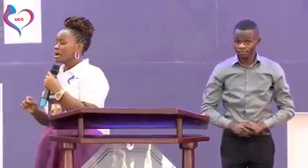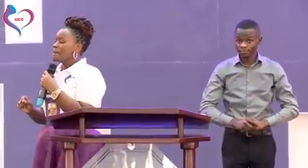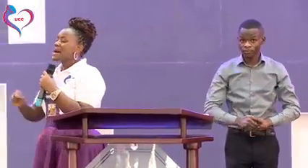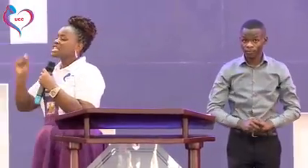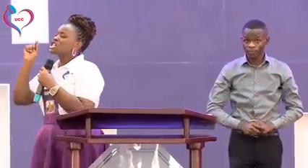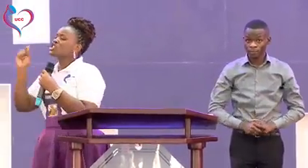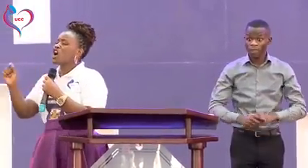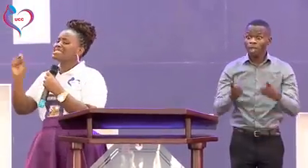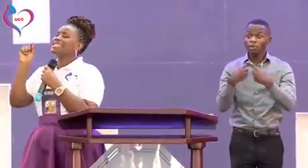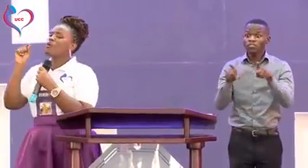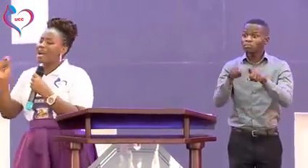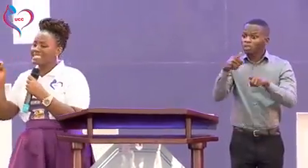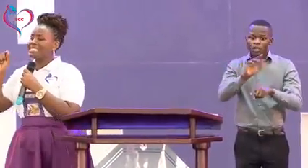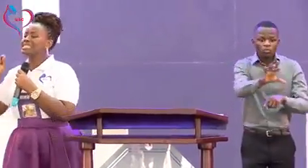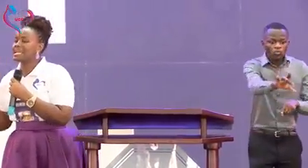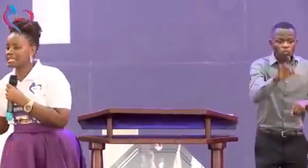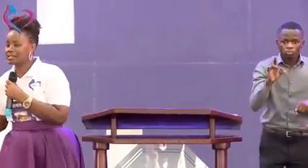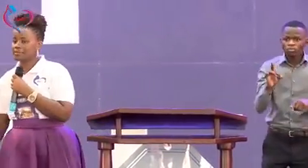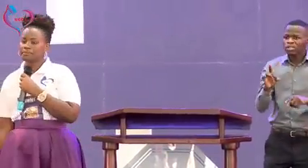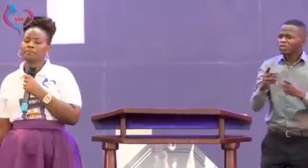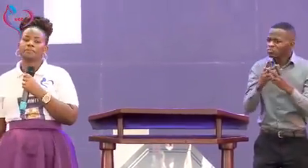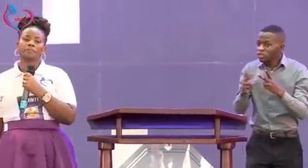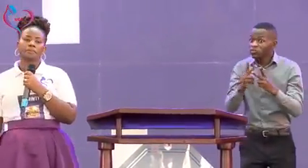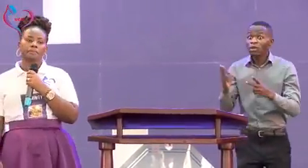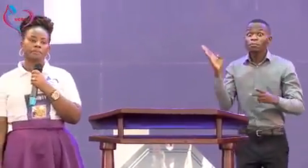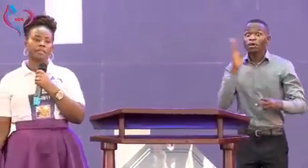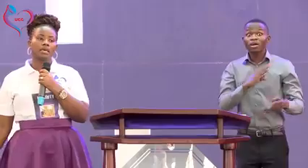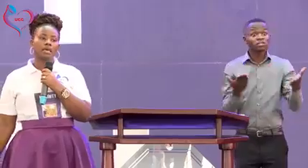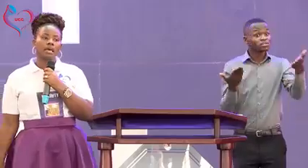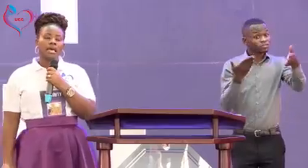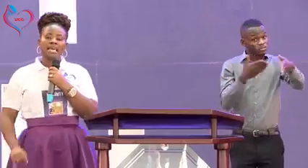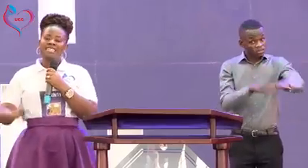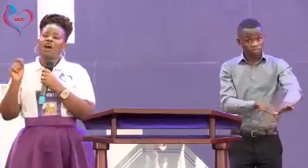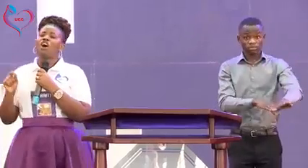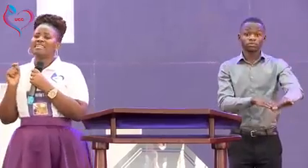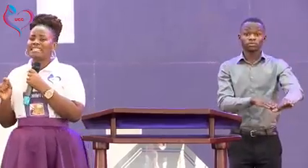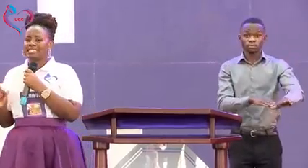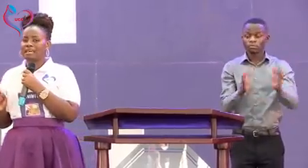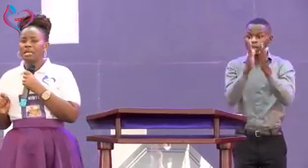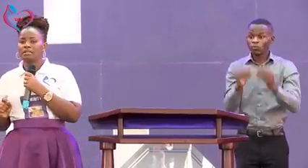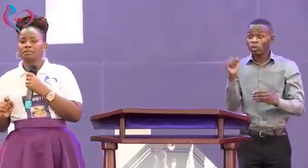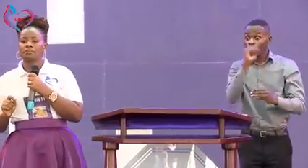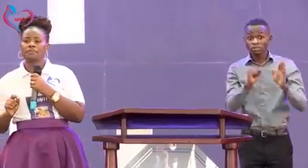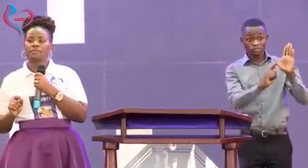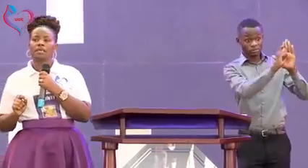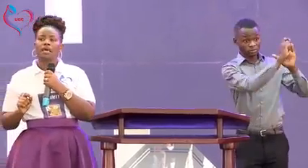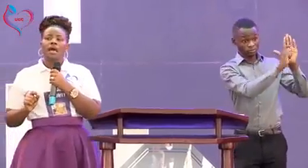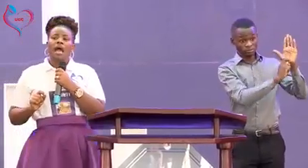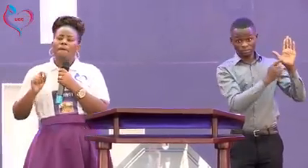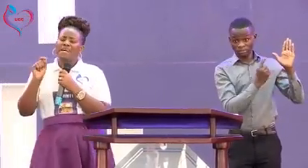But he chose the worst death. In the Old Testament,